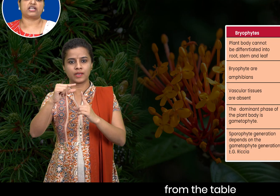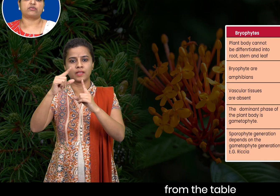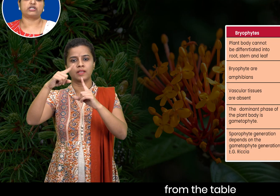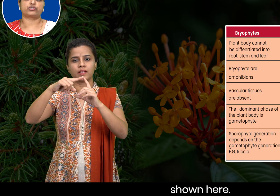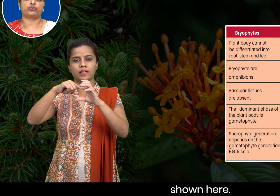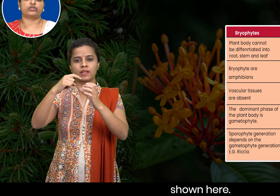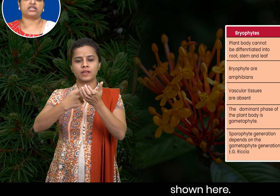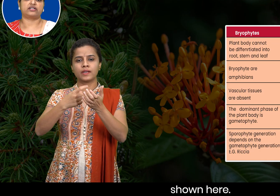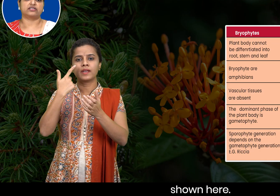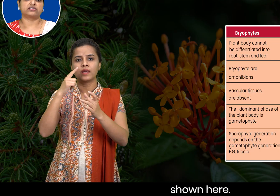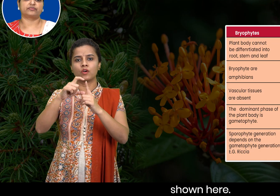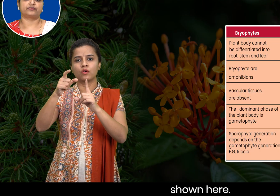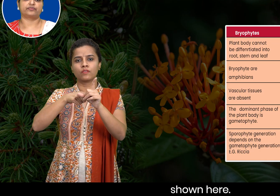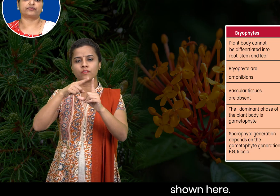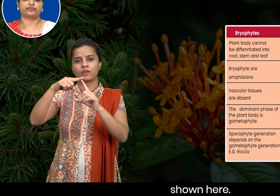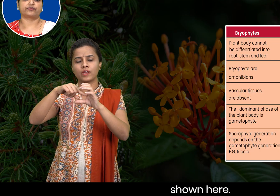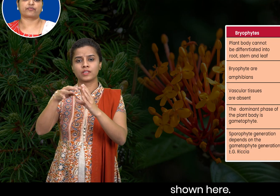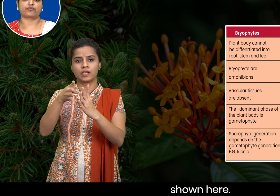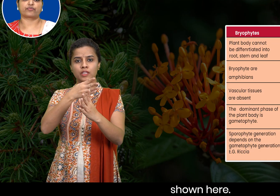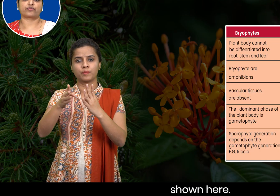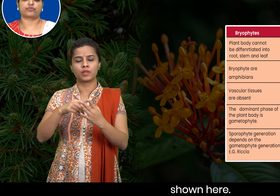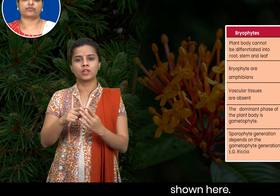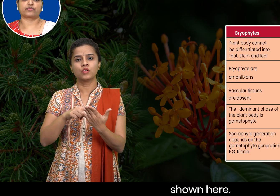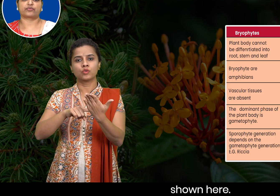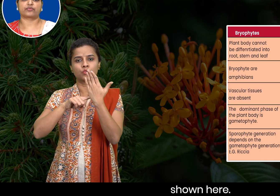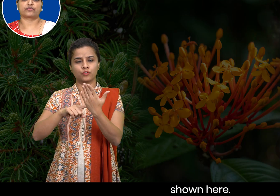from the table shown here.